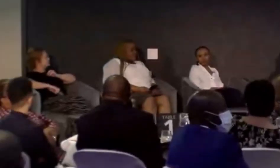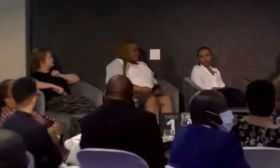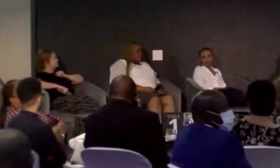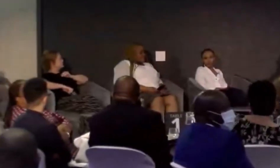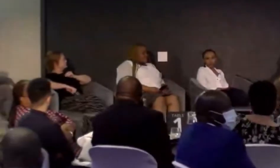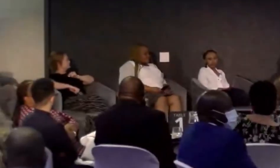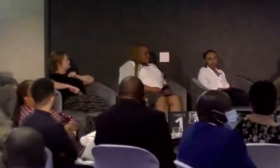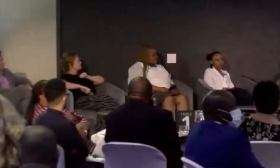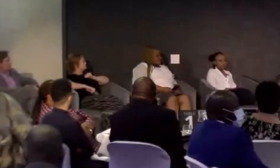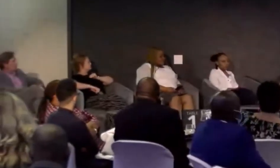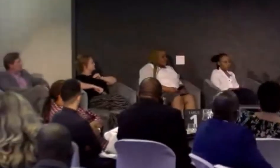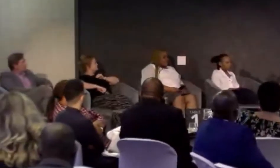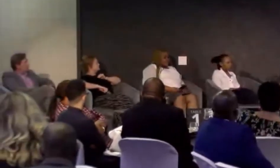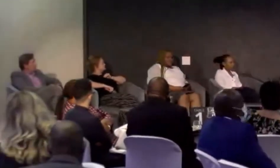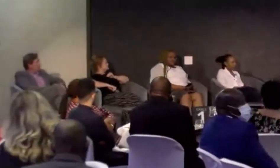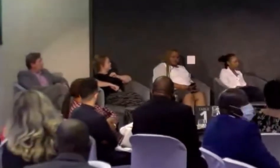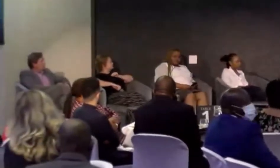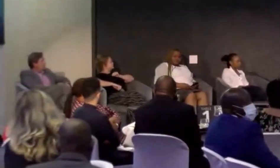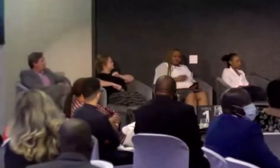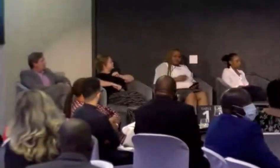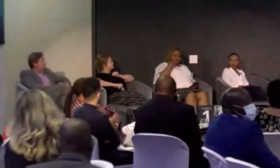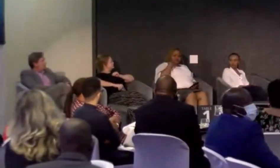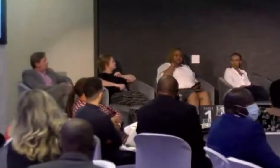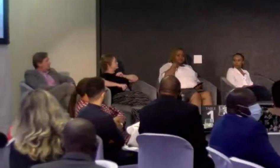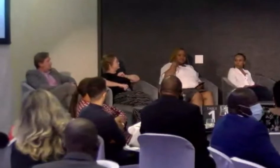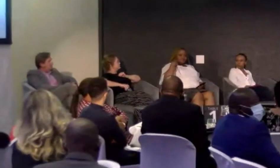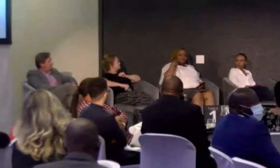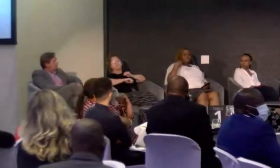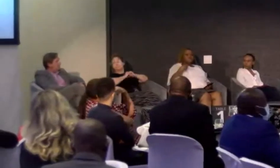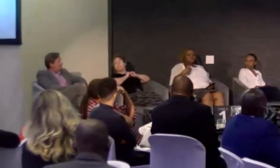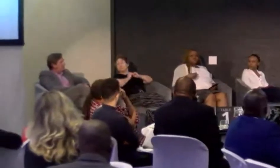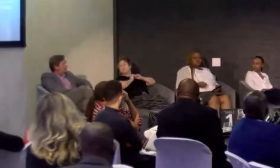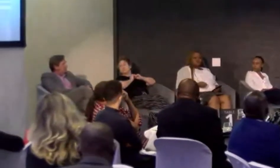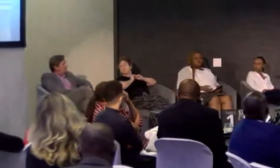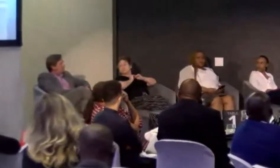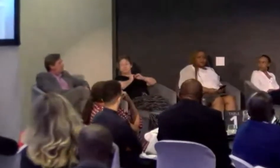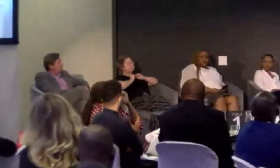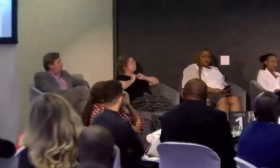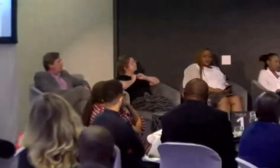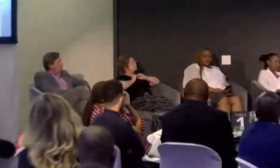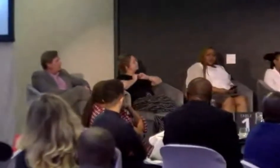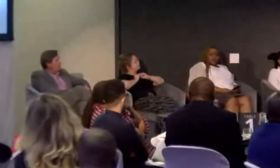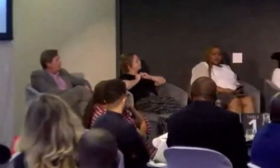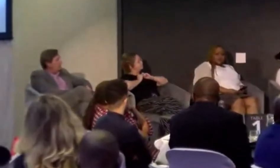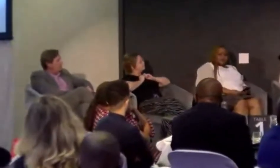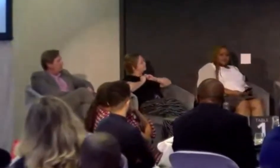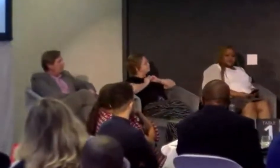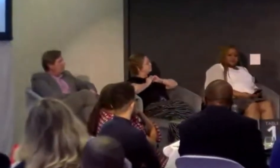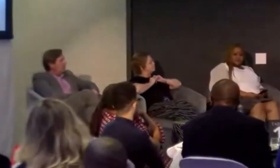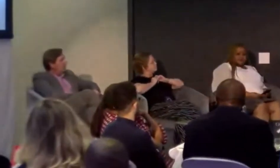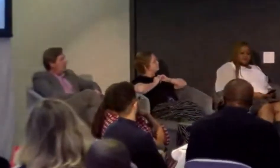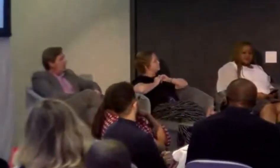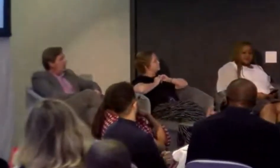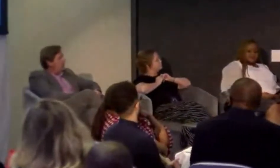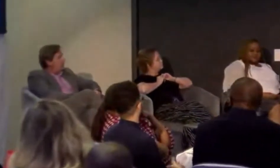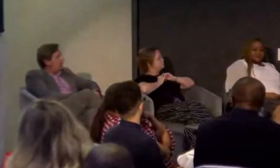of the past, where we have such a high unemployment rate anyway? It's difficult to get rid of people. You've got to find the sensitivity. And